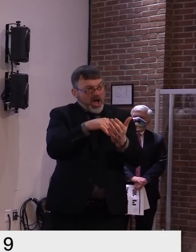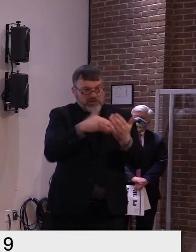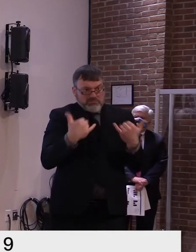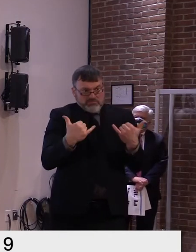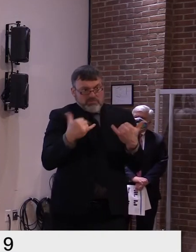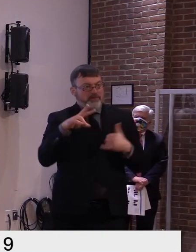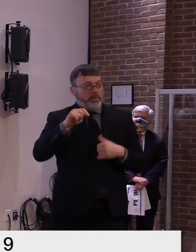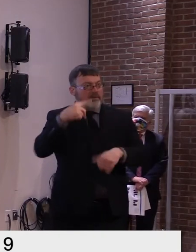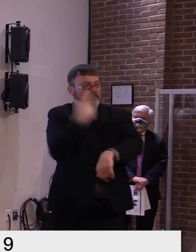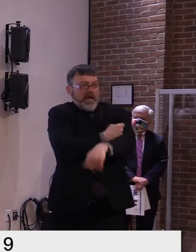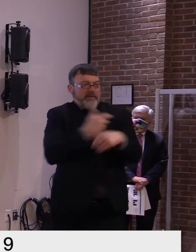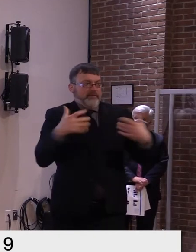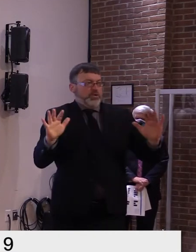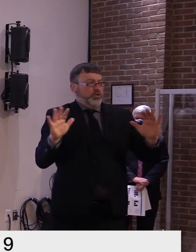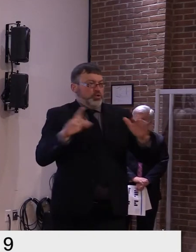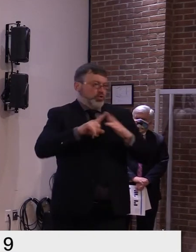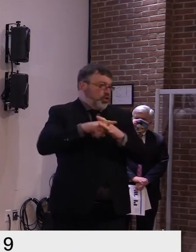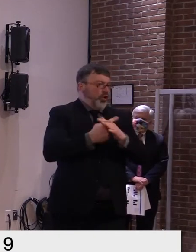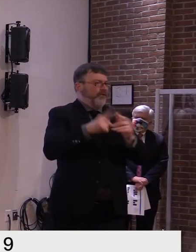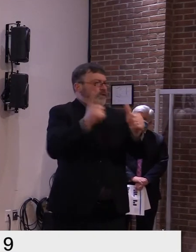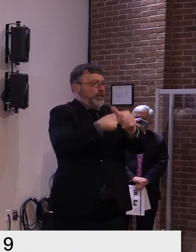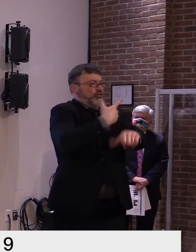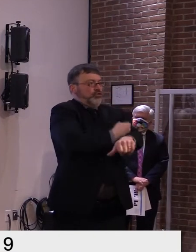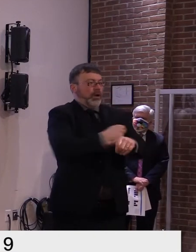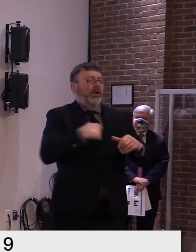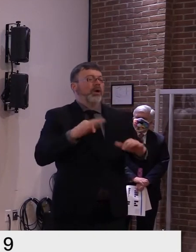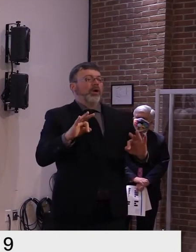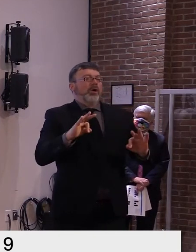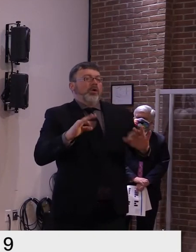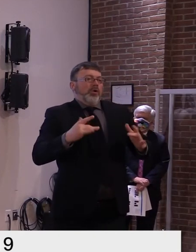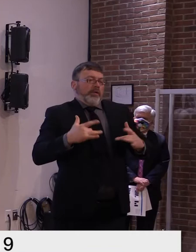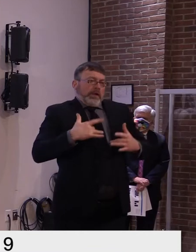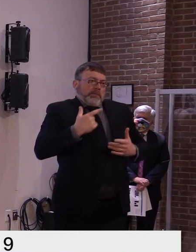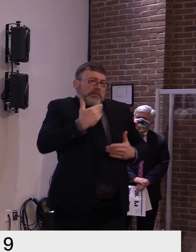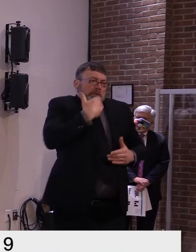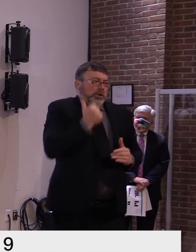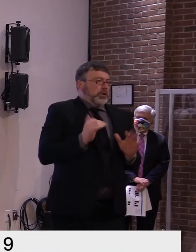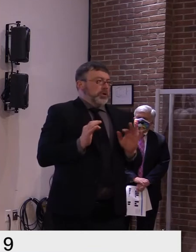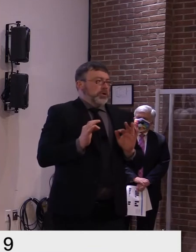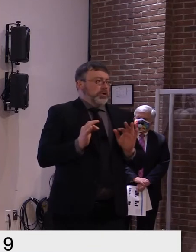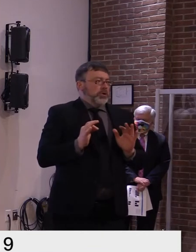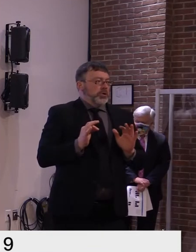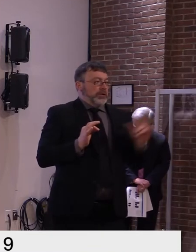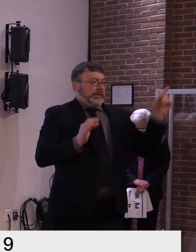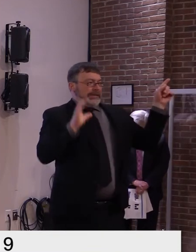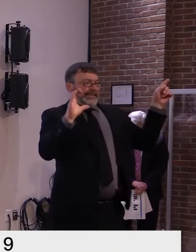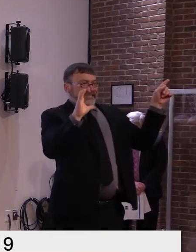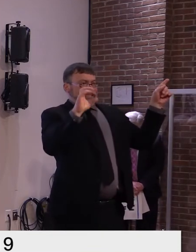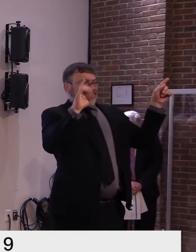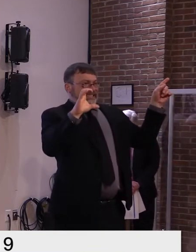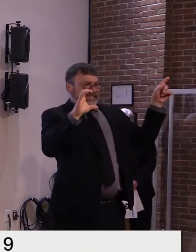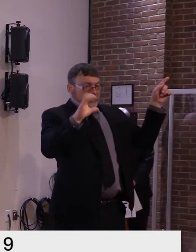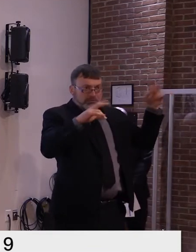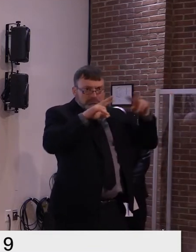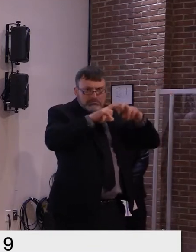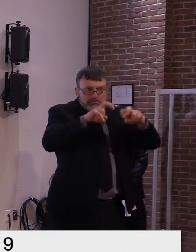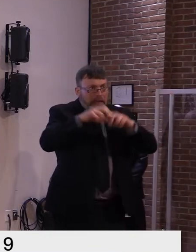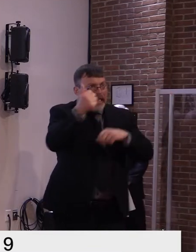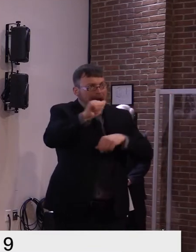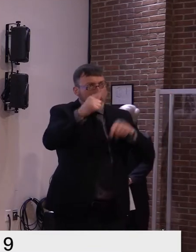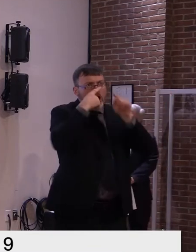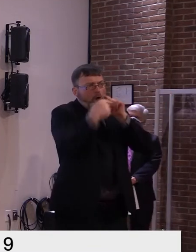very reassuring, the CDC has reported on allergic reactions, especially